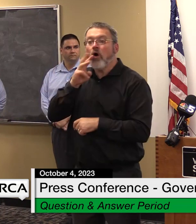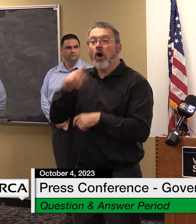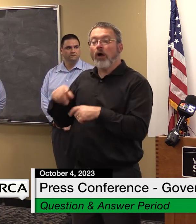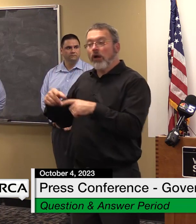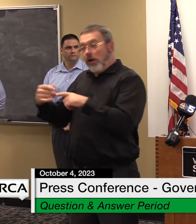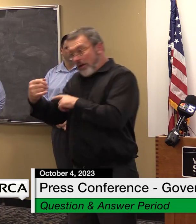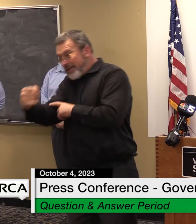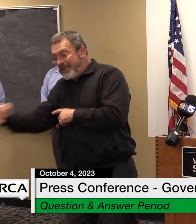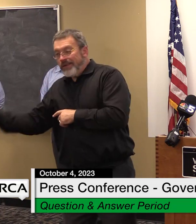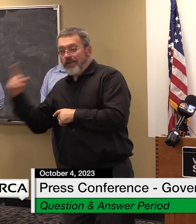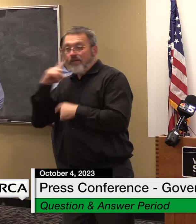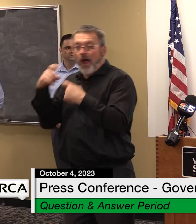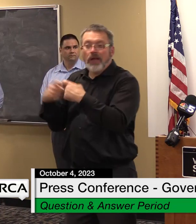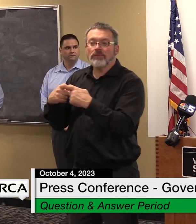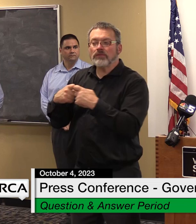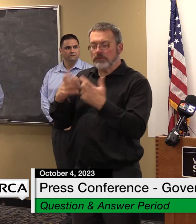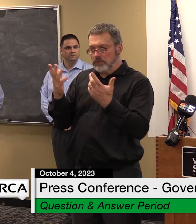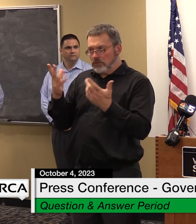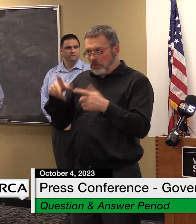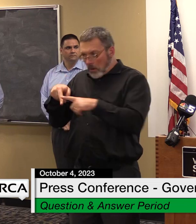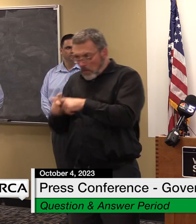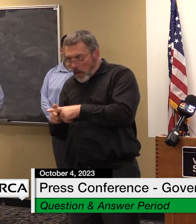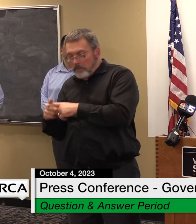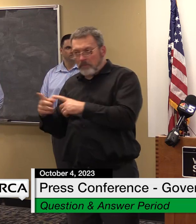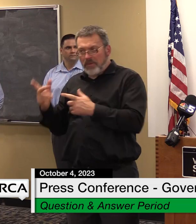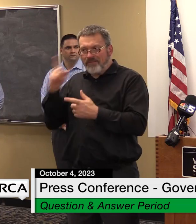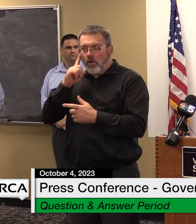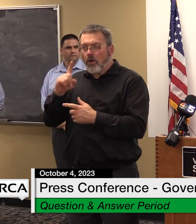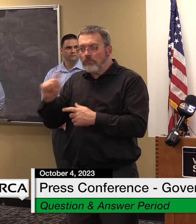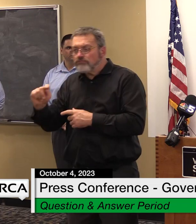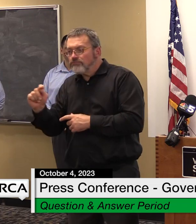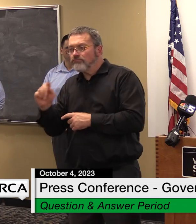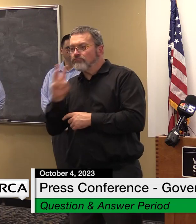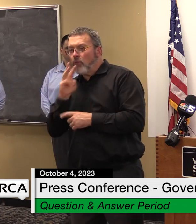it. But I believe by this Friday we'll have that resolved.